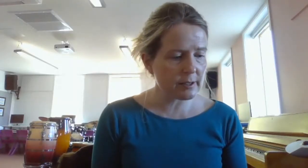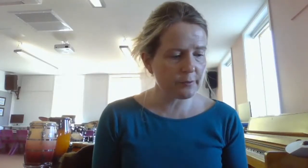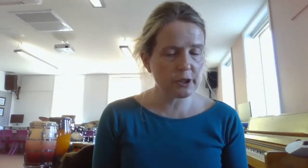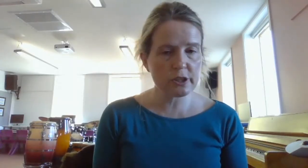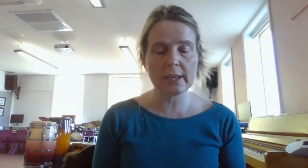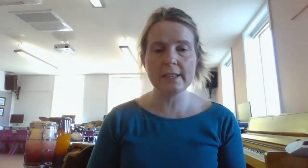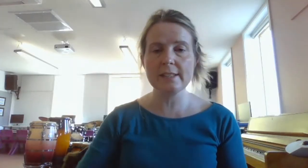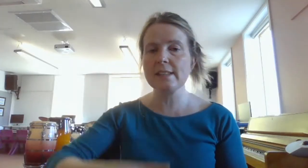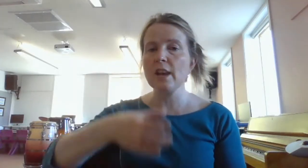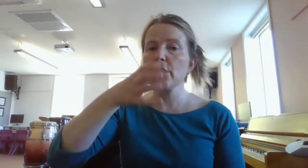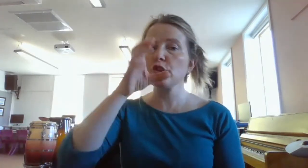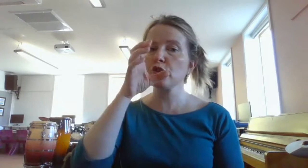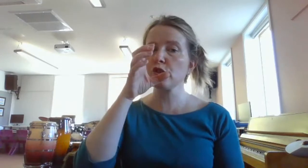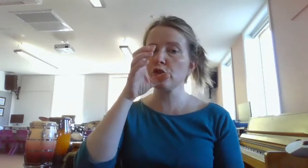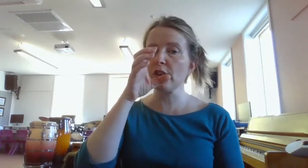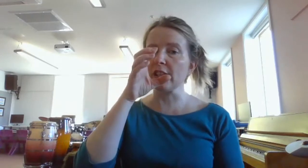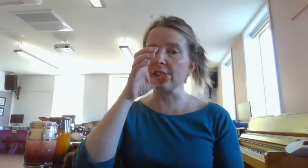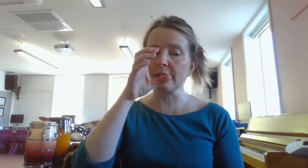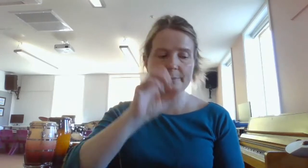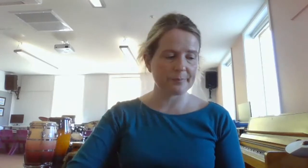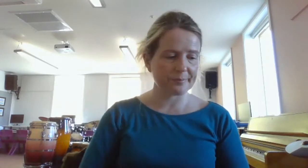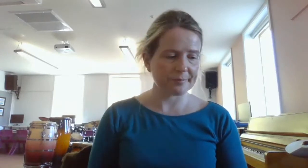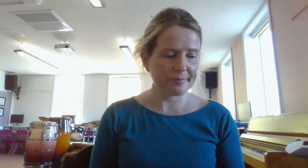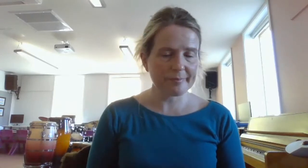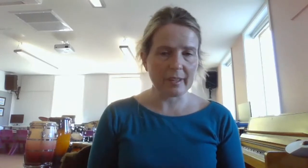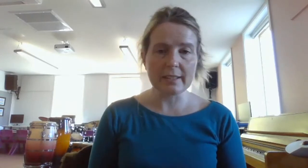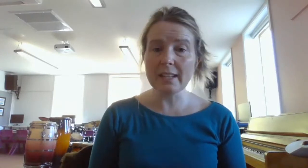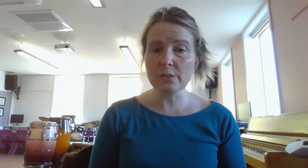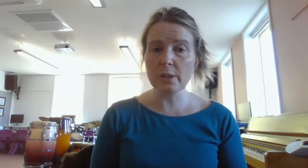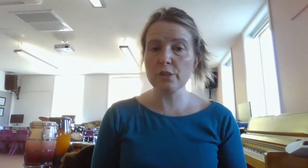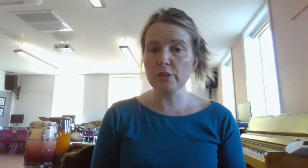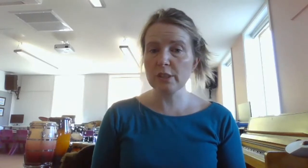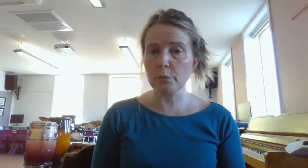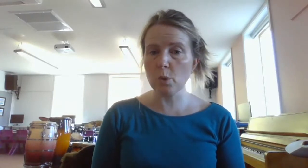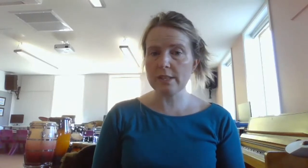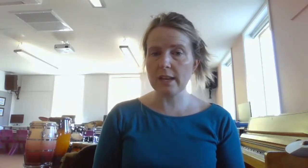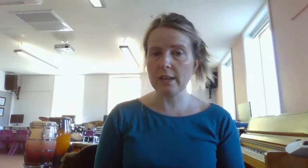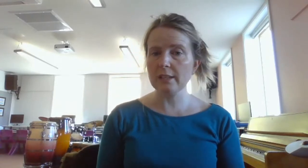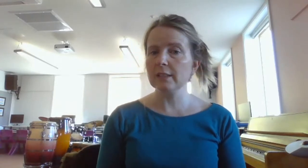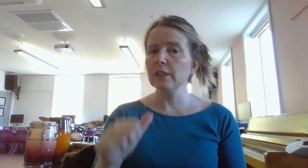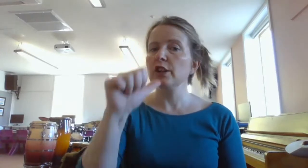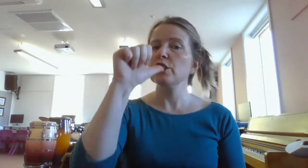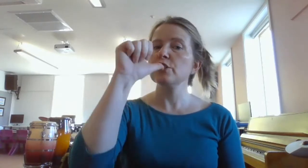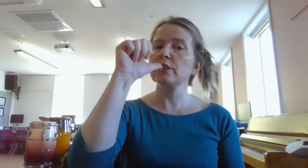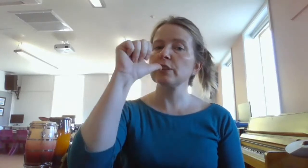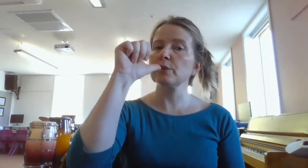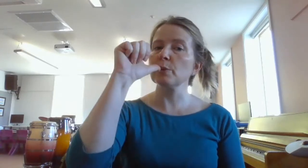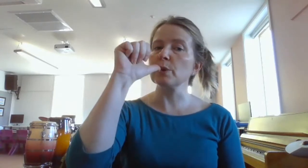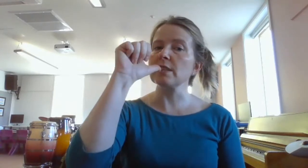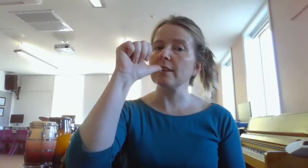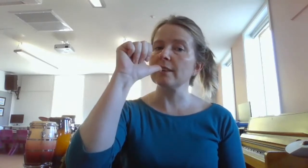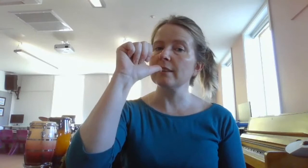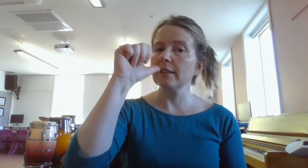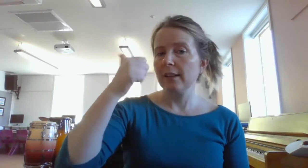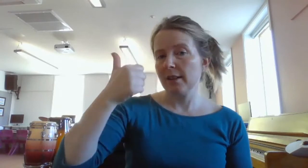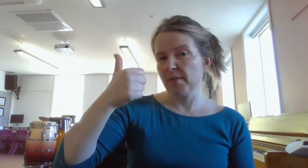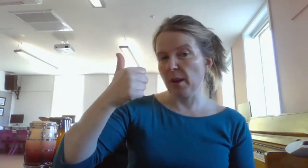the first one is drink. Next one, drink of water, drink of water. Thumb